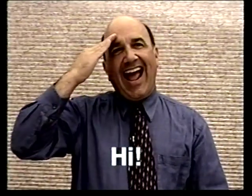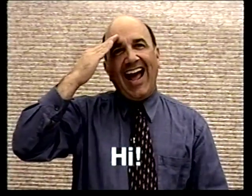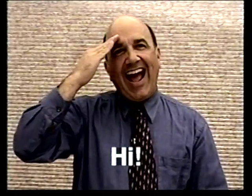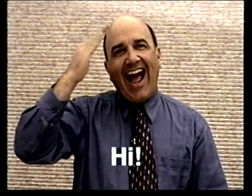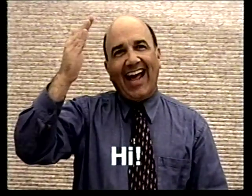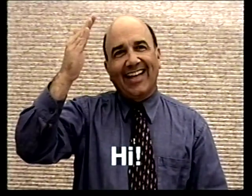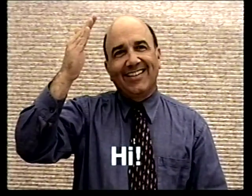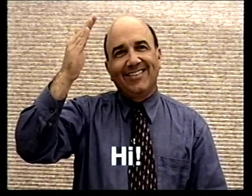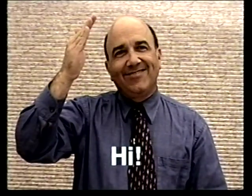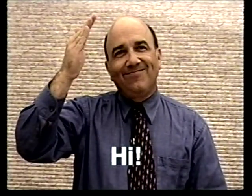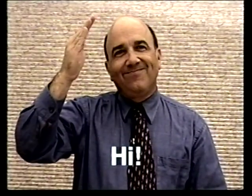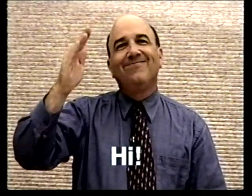Hi.